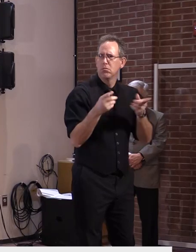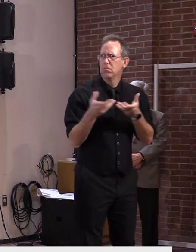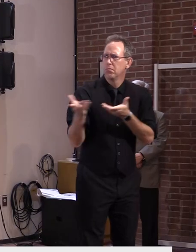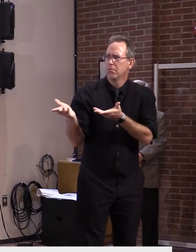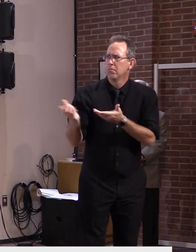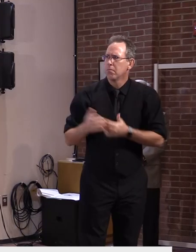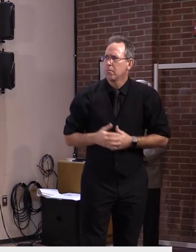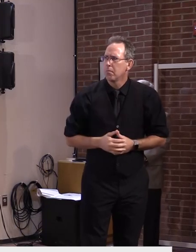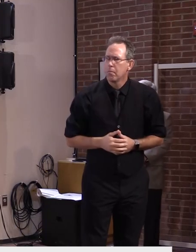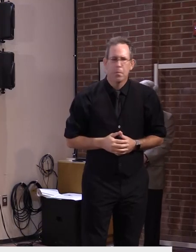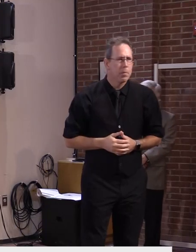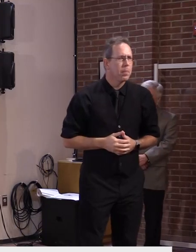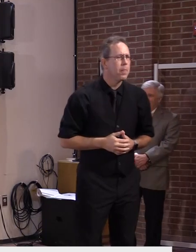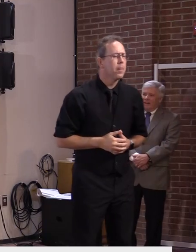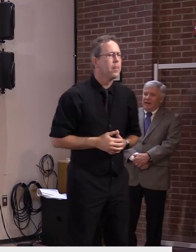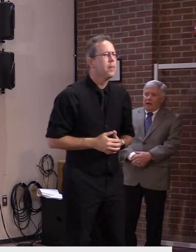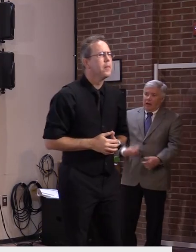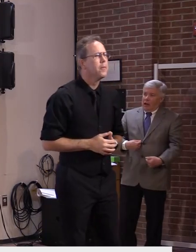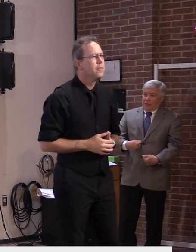or what.